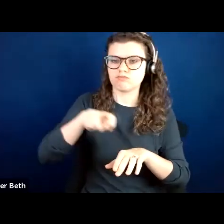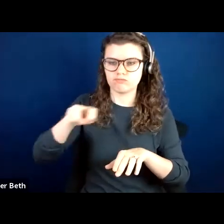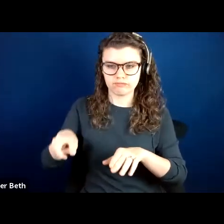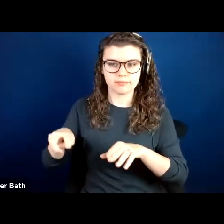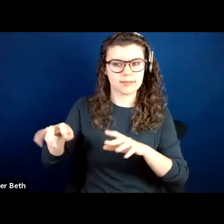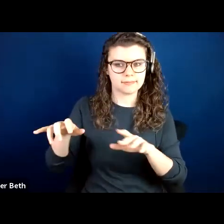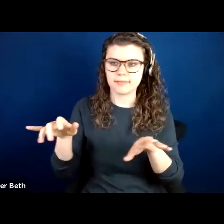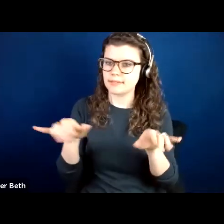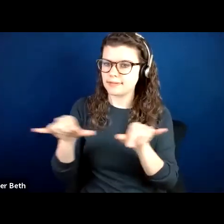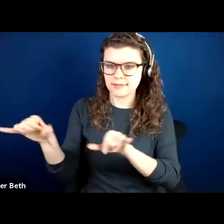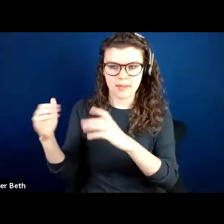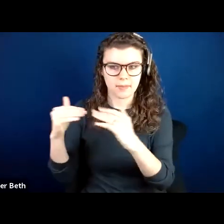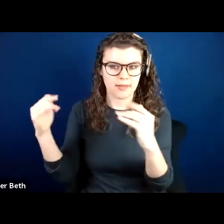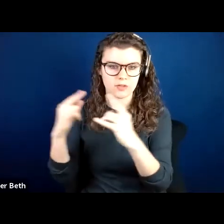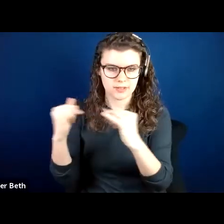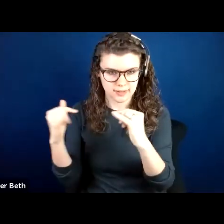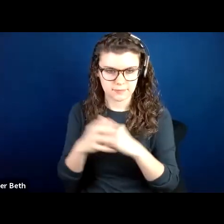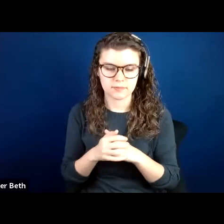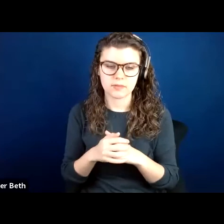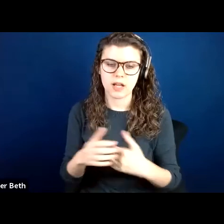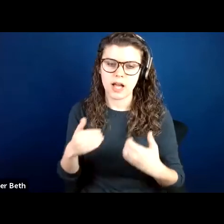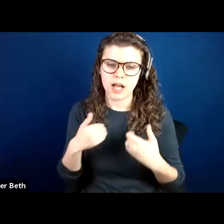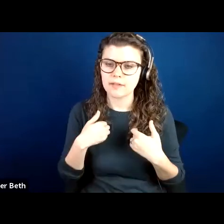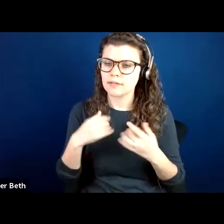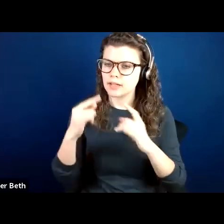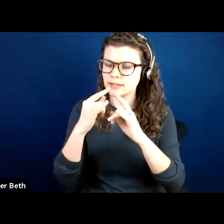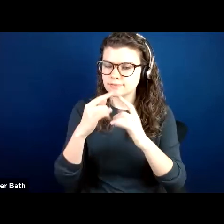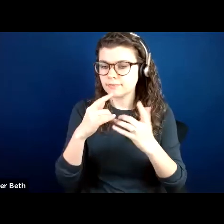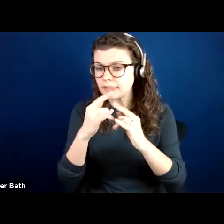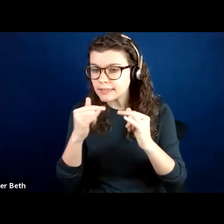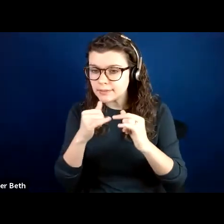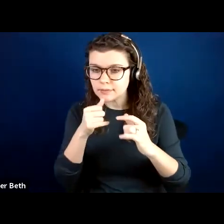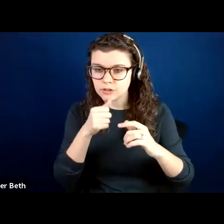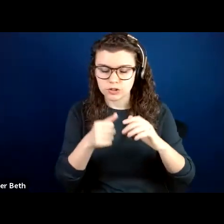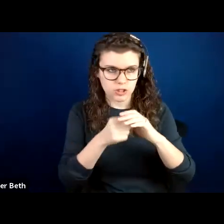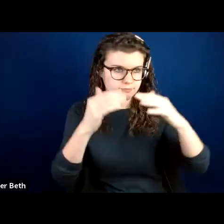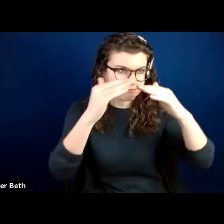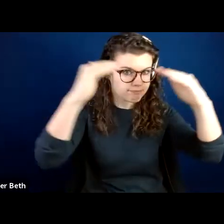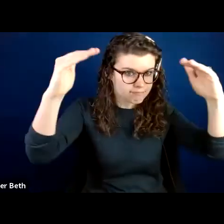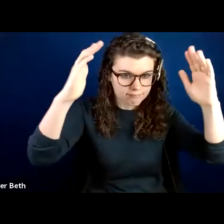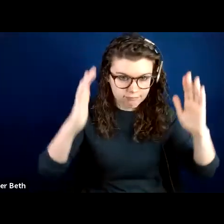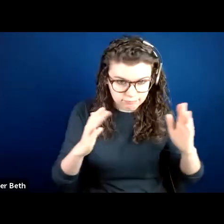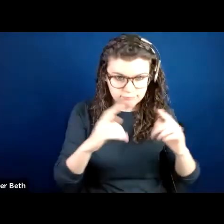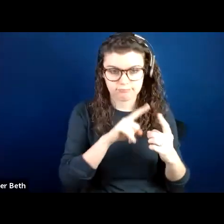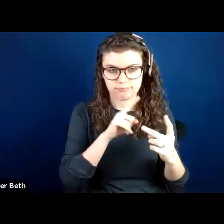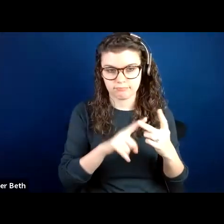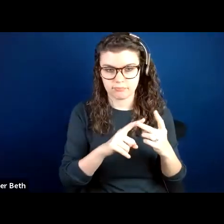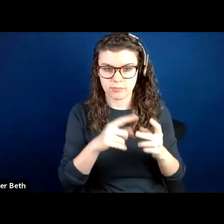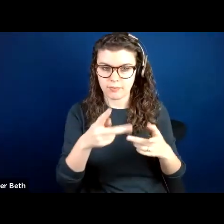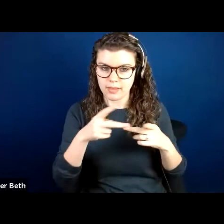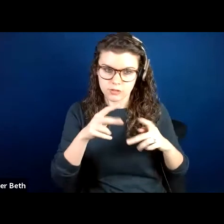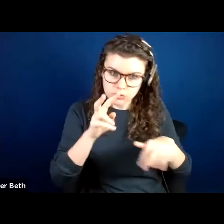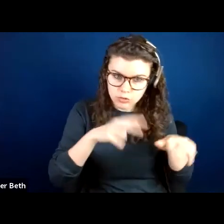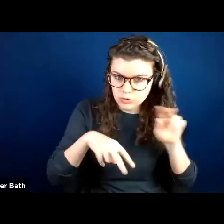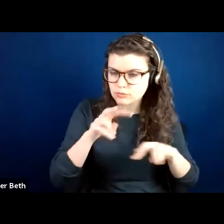viewing areas, outdoor recreation access routes, trails, beach access routes are all going to have